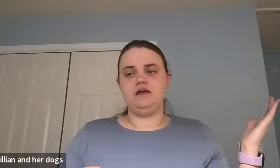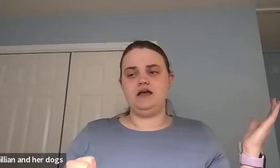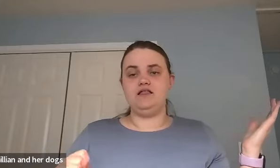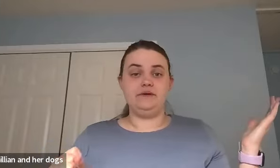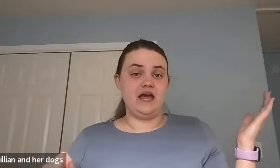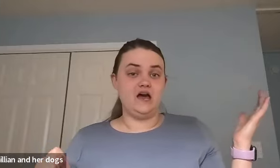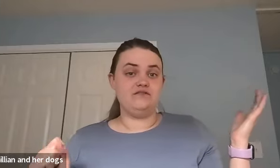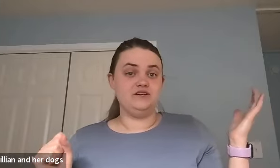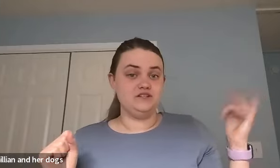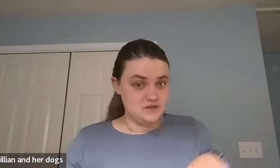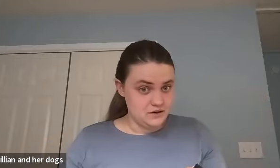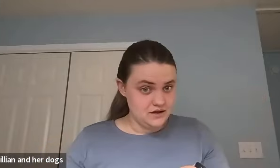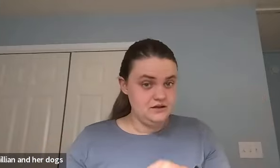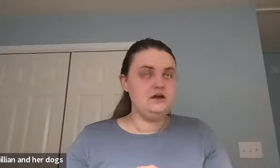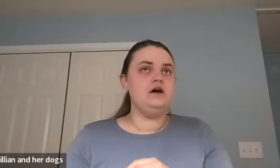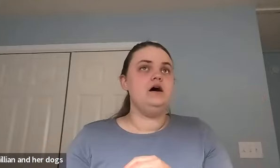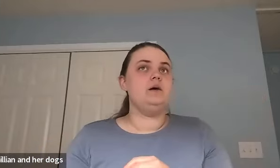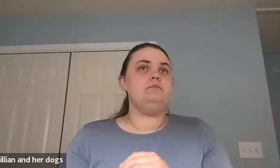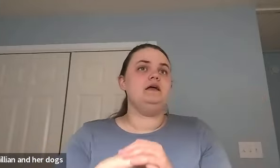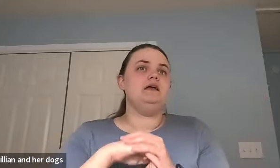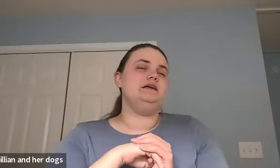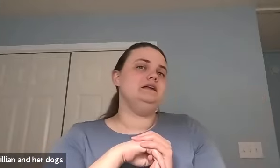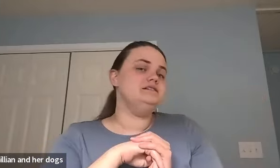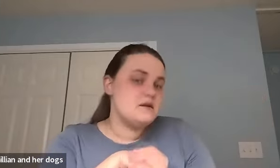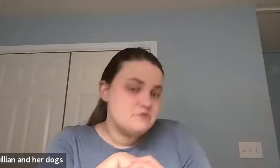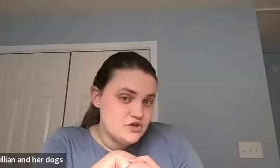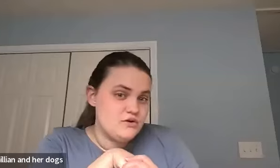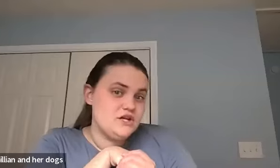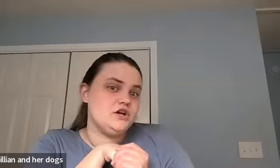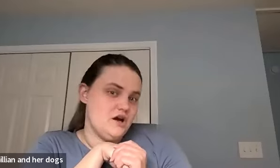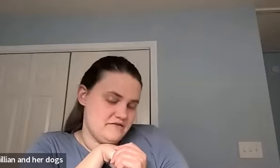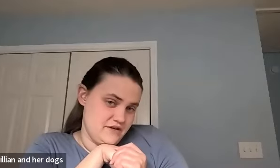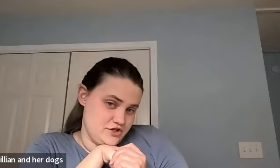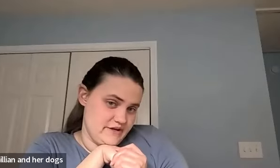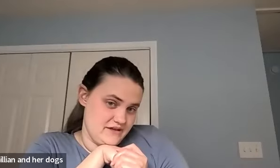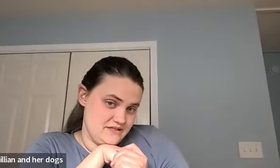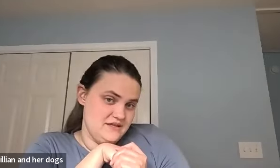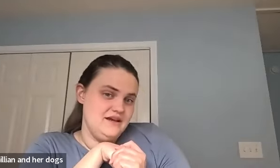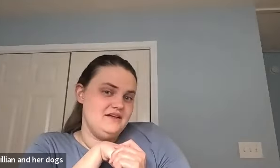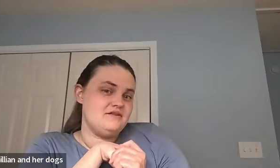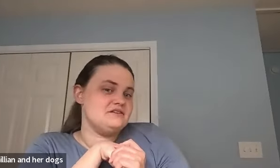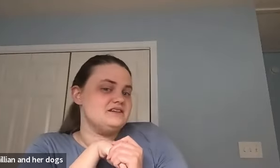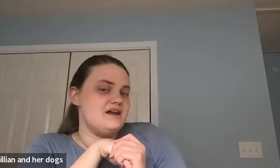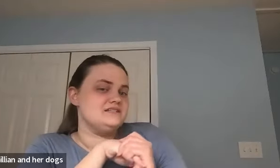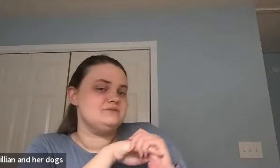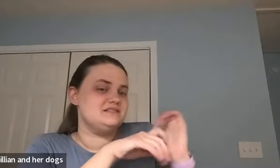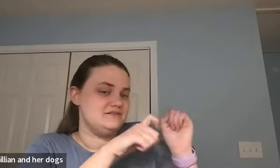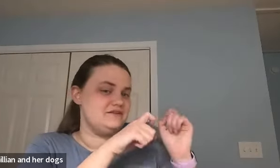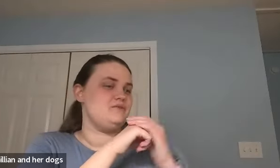Okay, then we have soda. Any type of soda, you're gonna finger spell it. There is not a specific